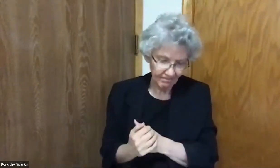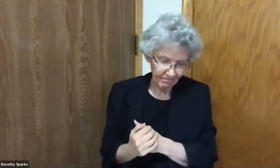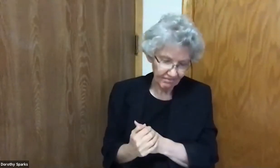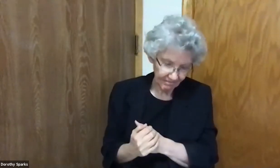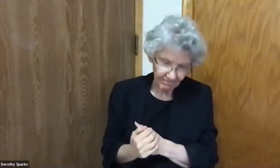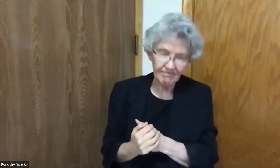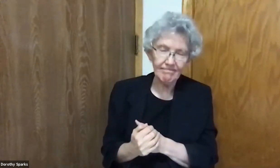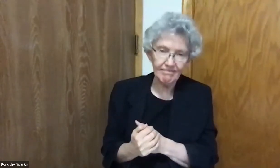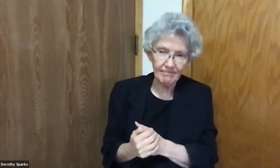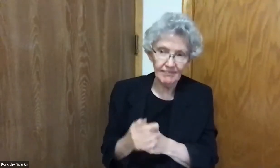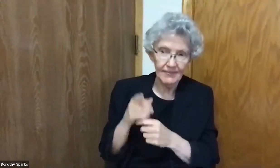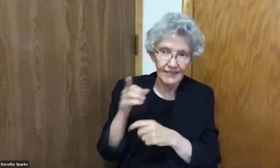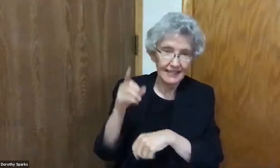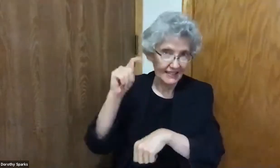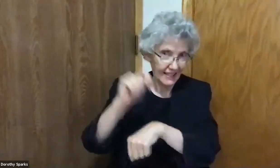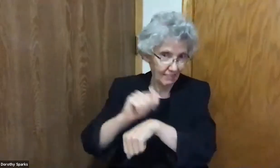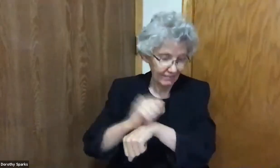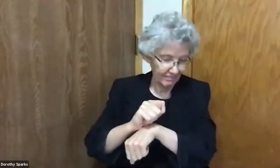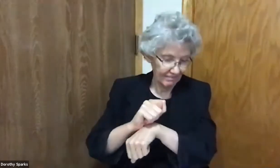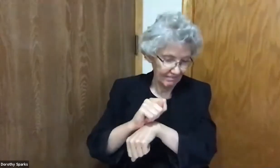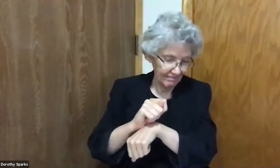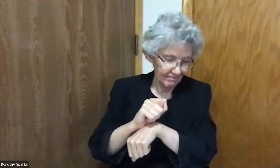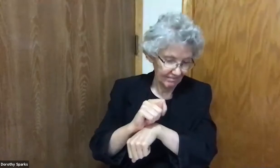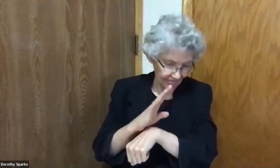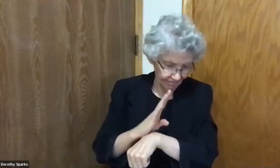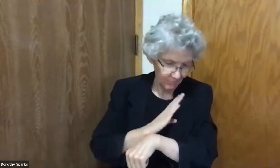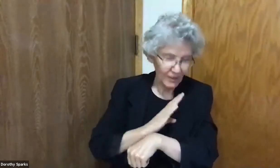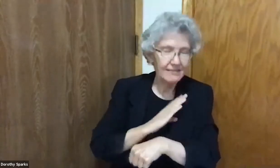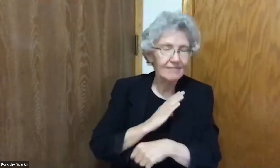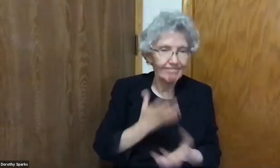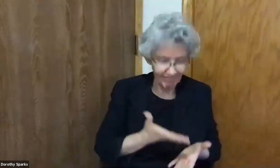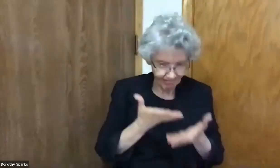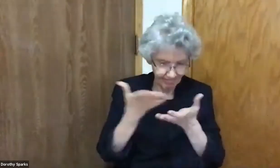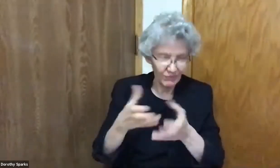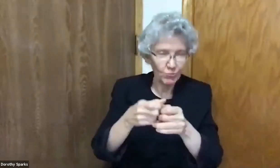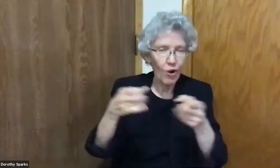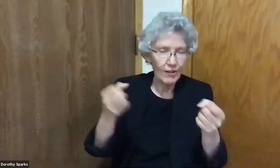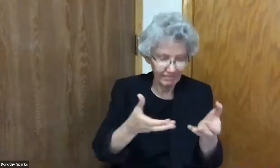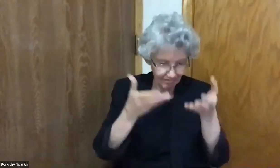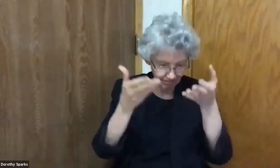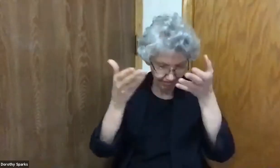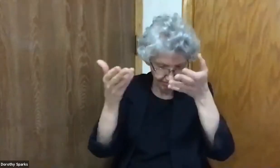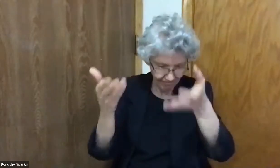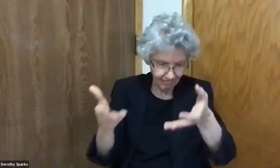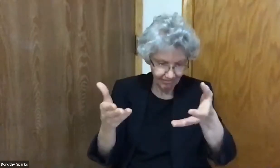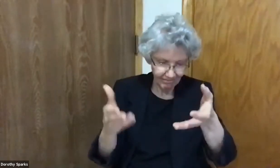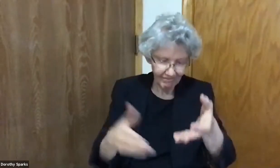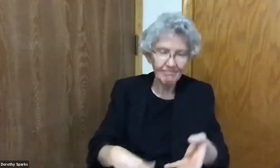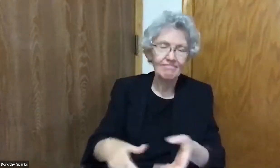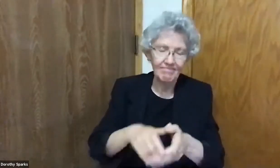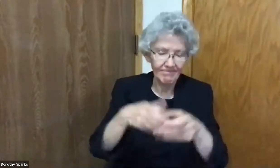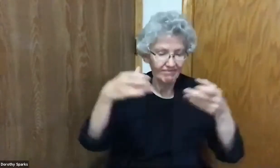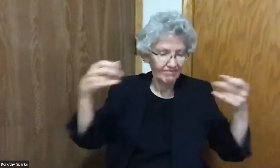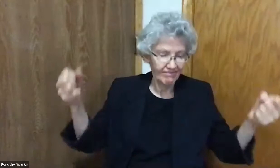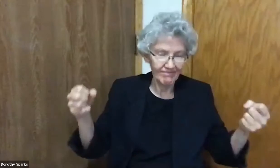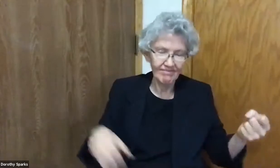Neriah, did everything Jeremiah, the prophet, told him to do. Baruch read aloud the scroll that